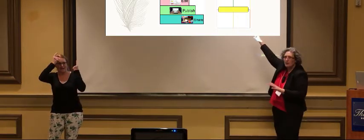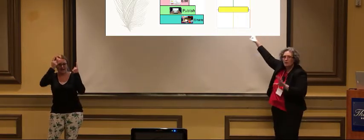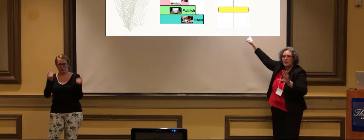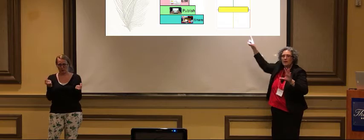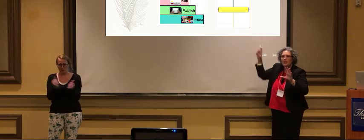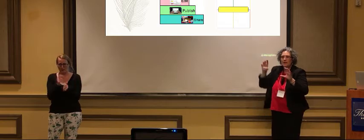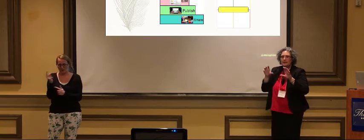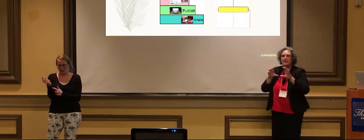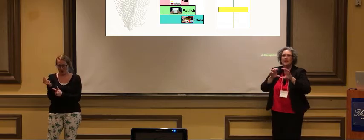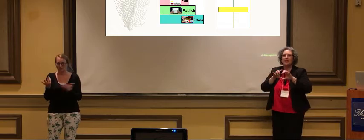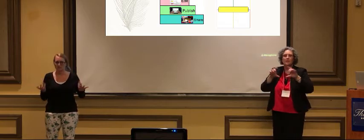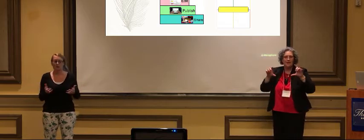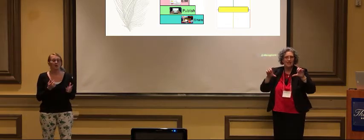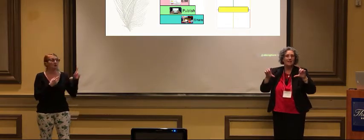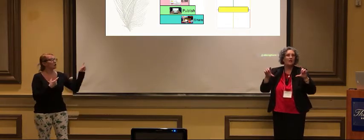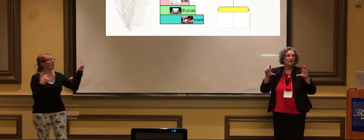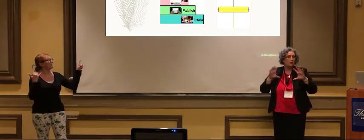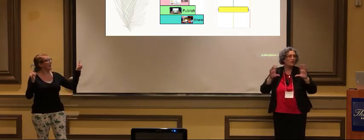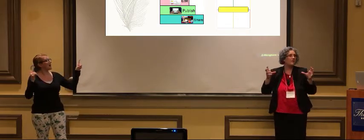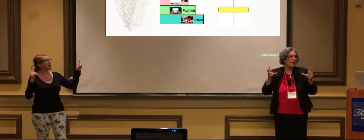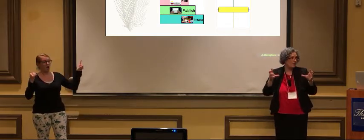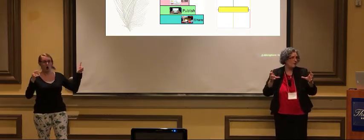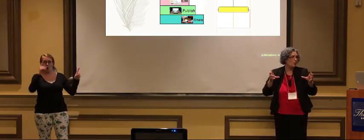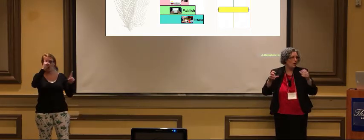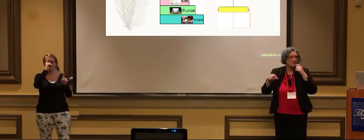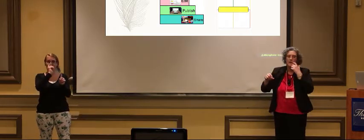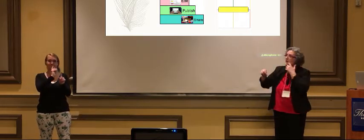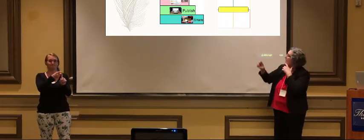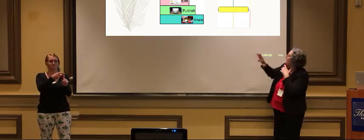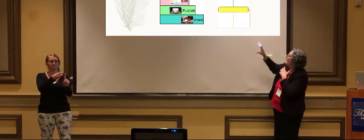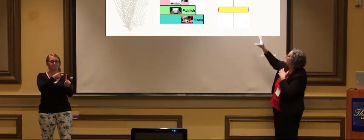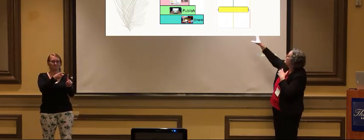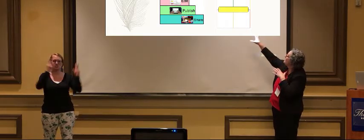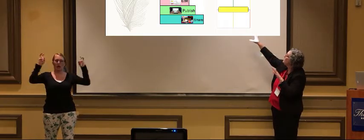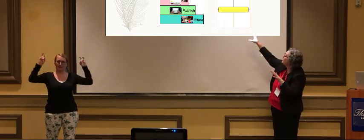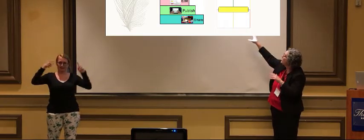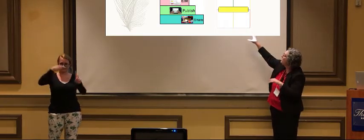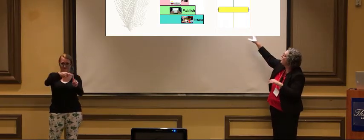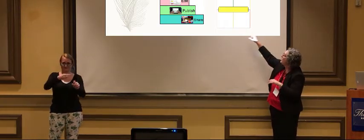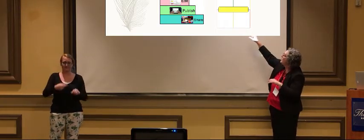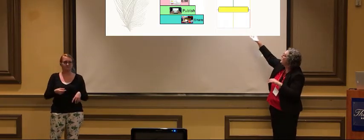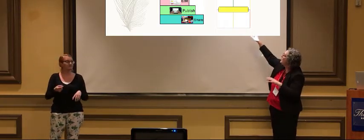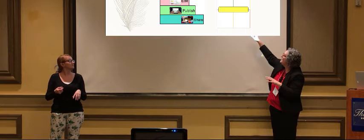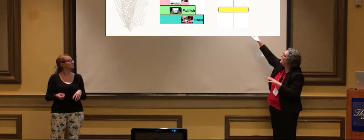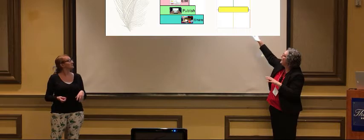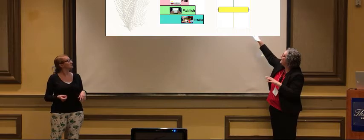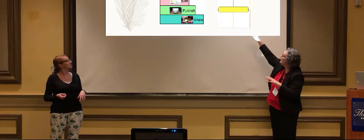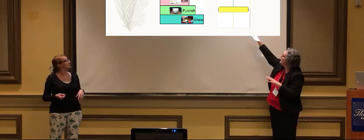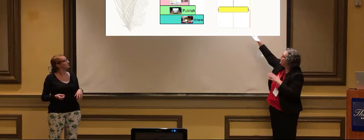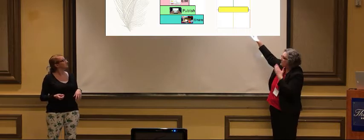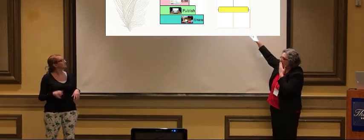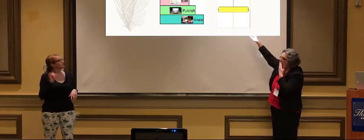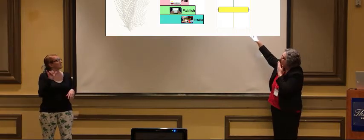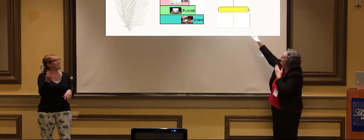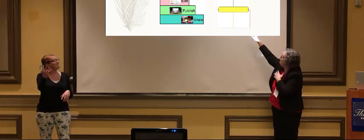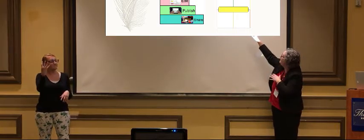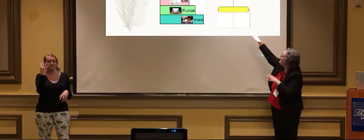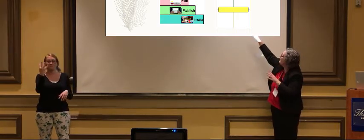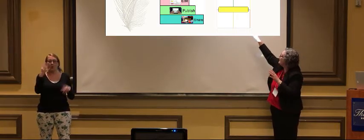So the yellow is the main idea or the topic of the prompt. The idea with Foursquare is that it